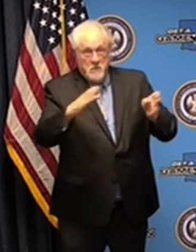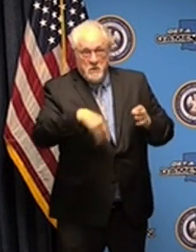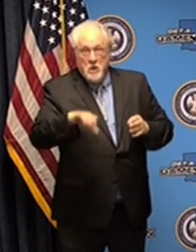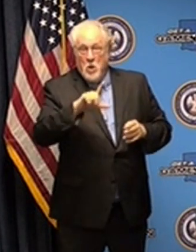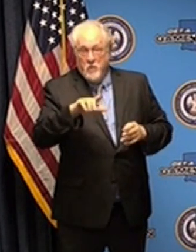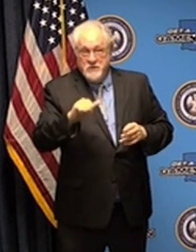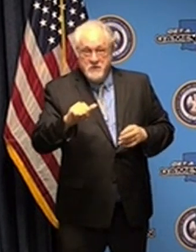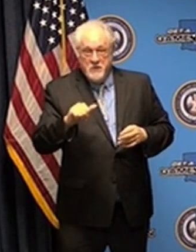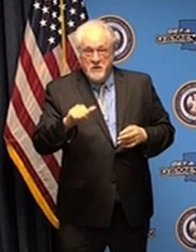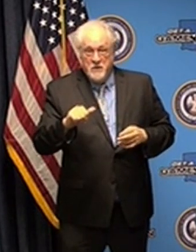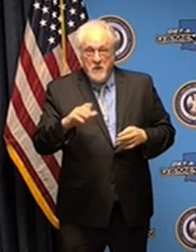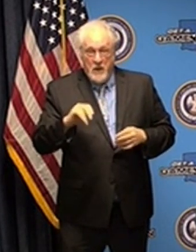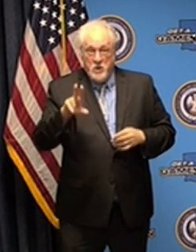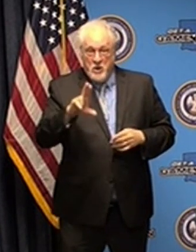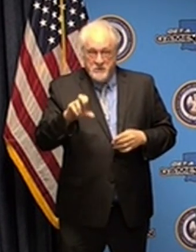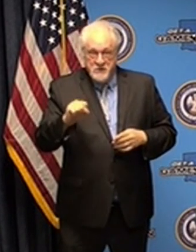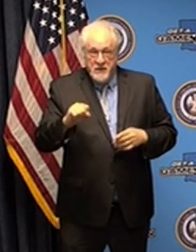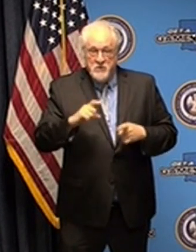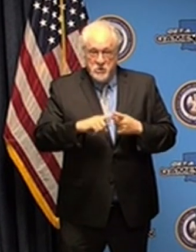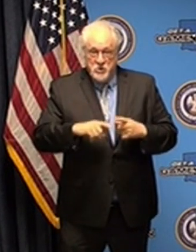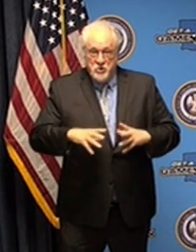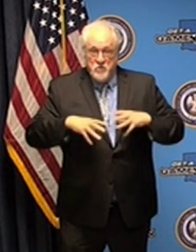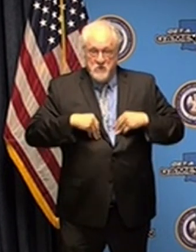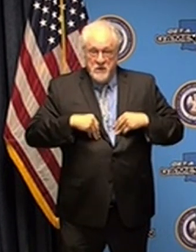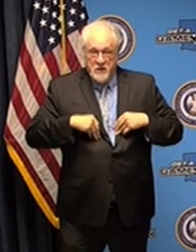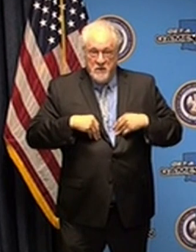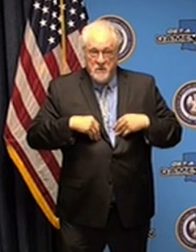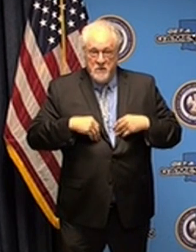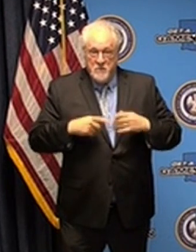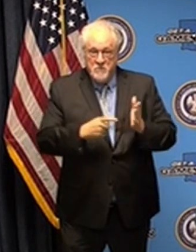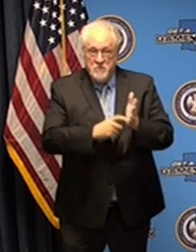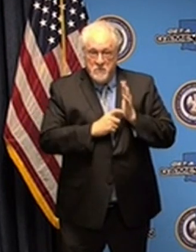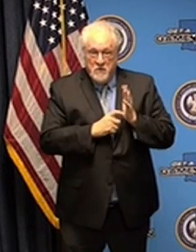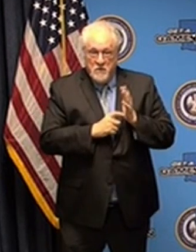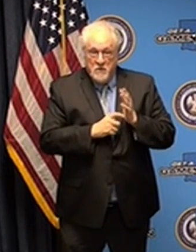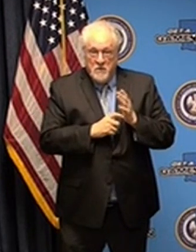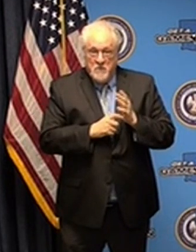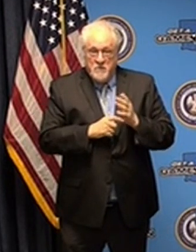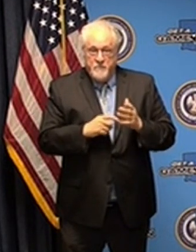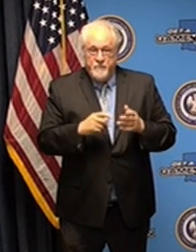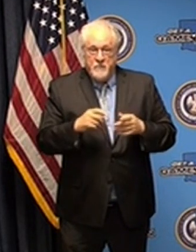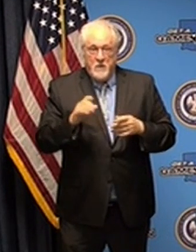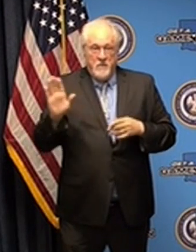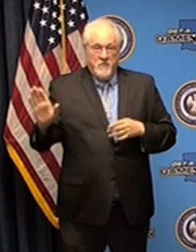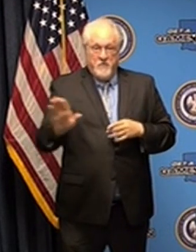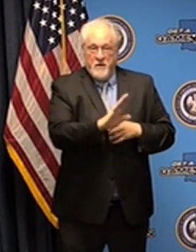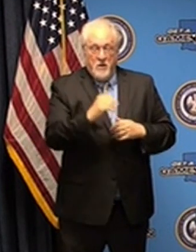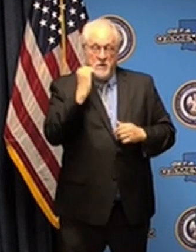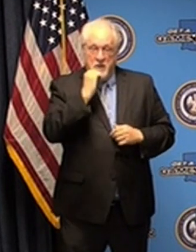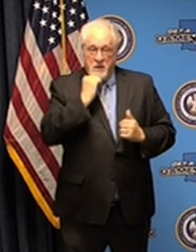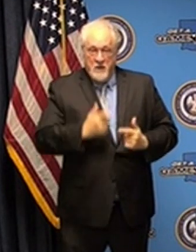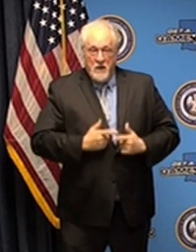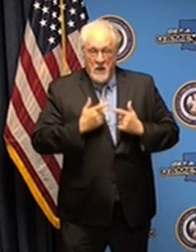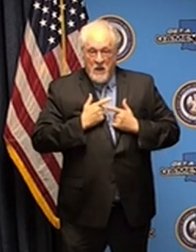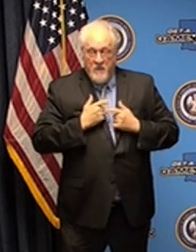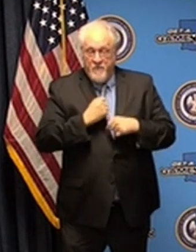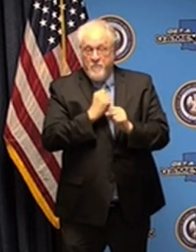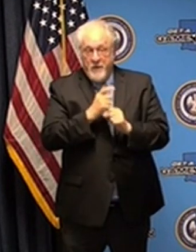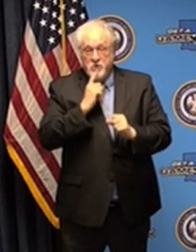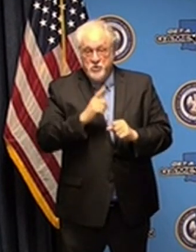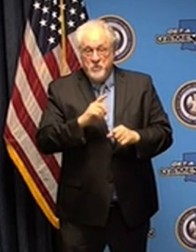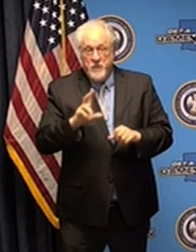in Louisiana and around the country to take these measures, these mitigation measures, into their daily lives and